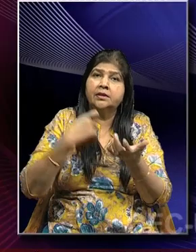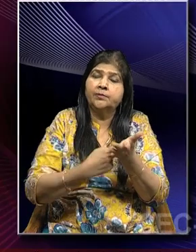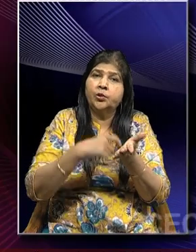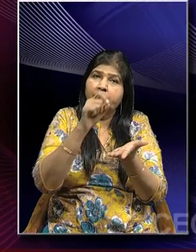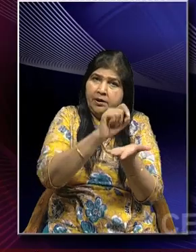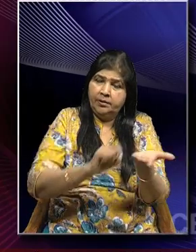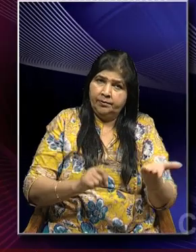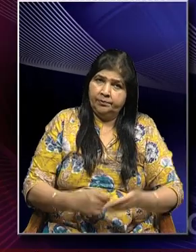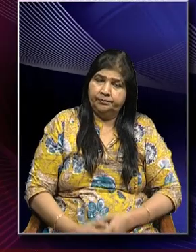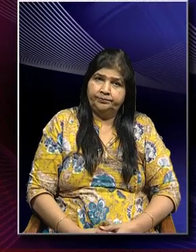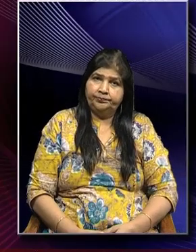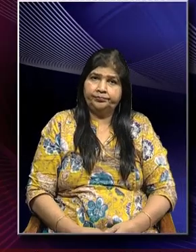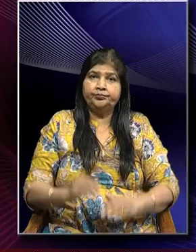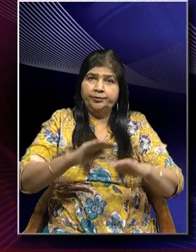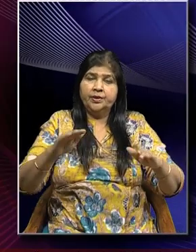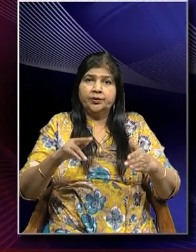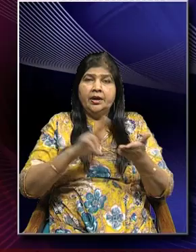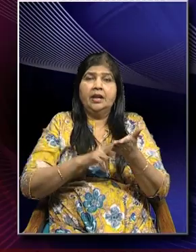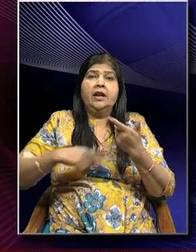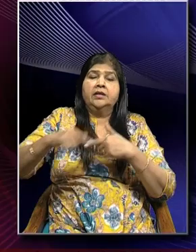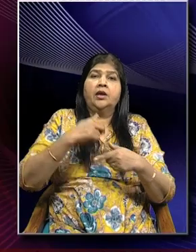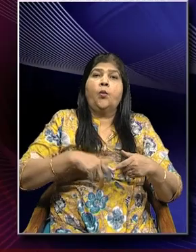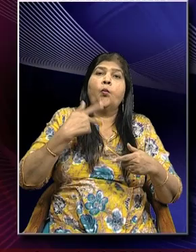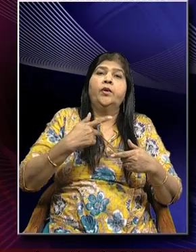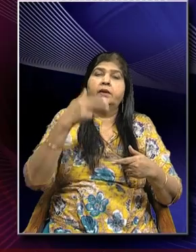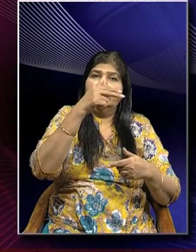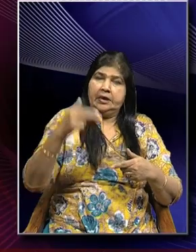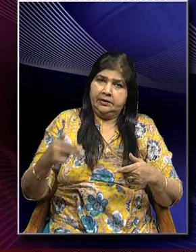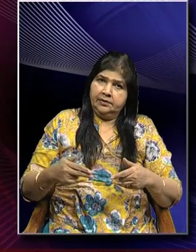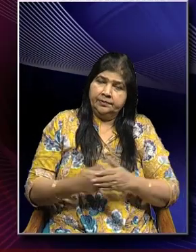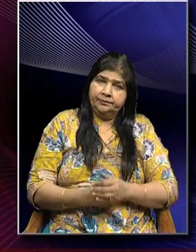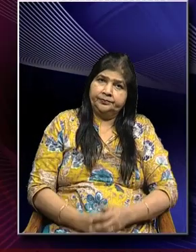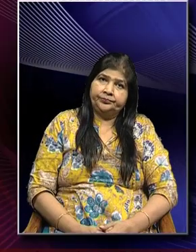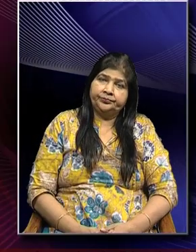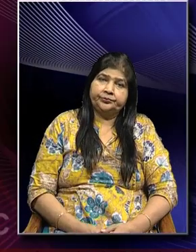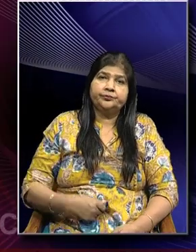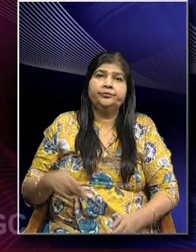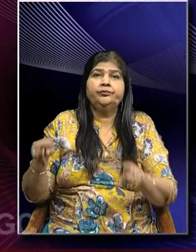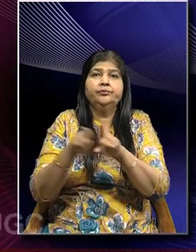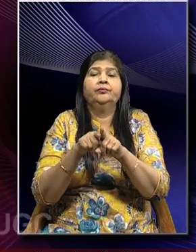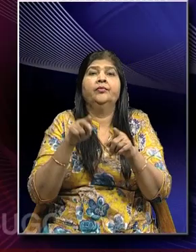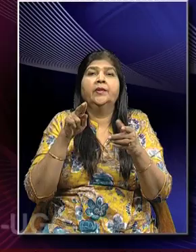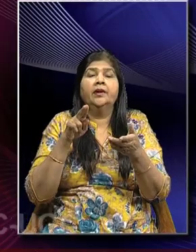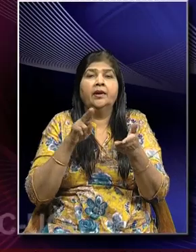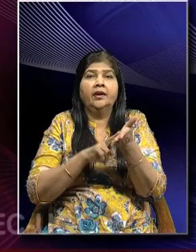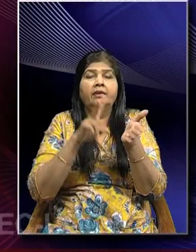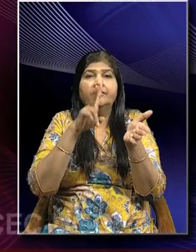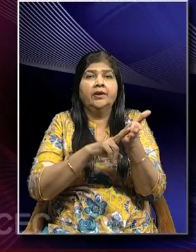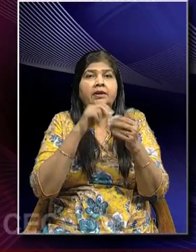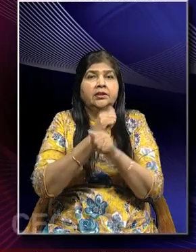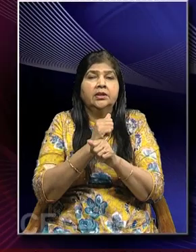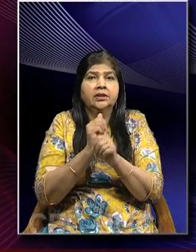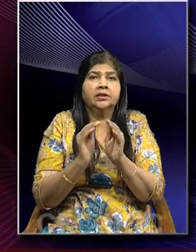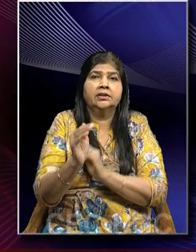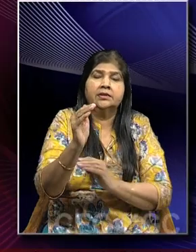Reporting, based on the National Voluntary Guidelines. We also call it NVGs. It was